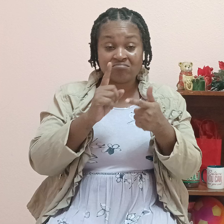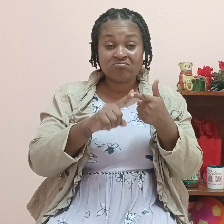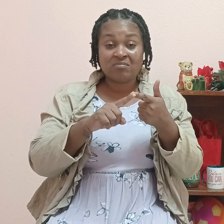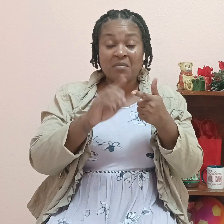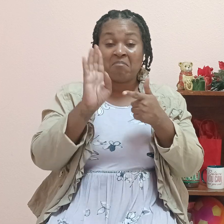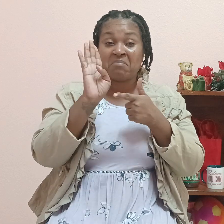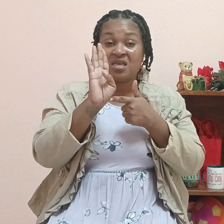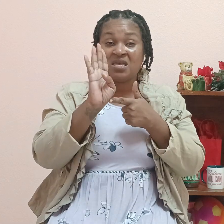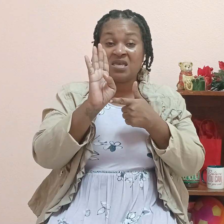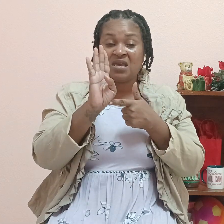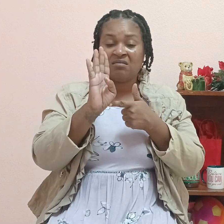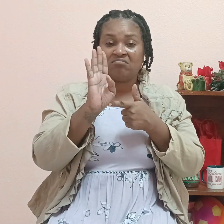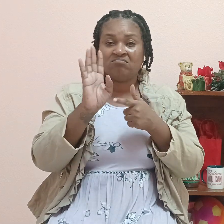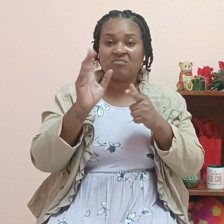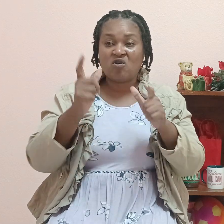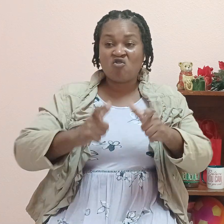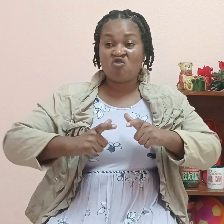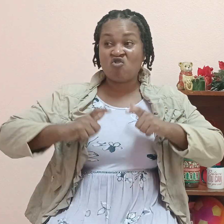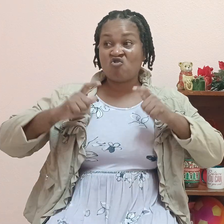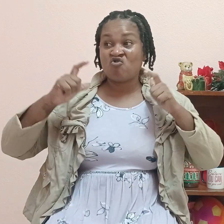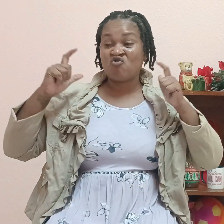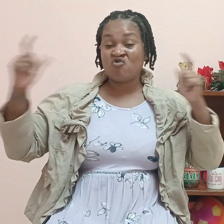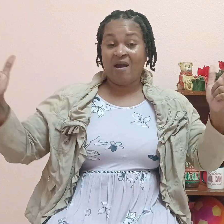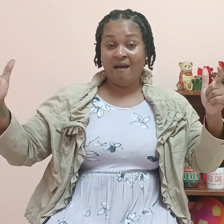B, grand market,